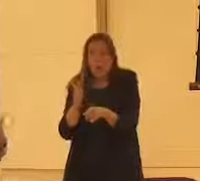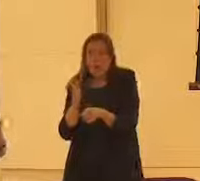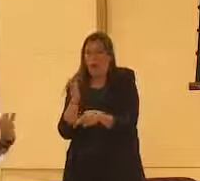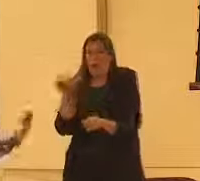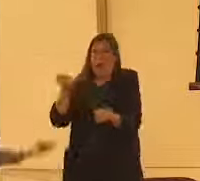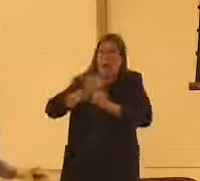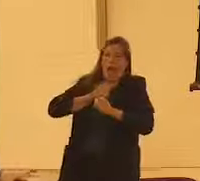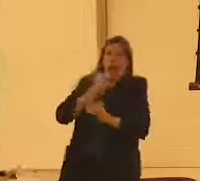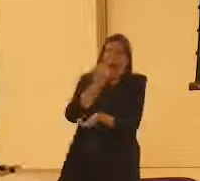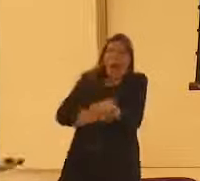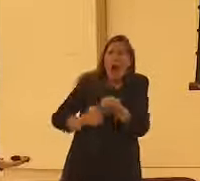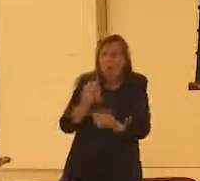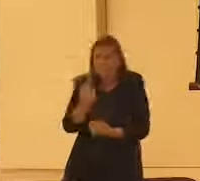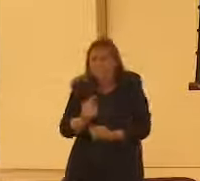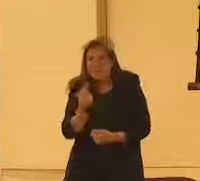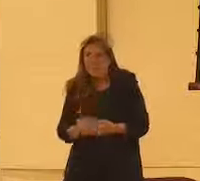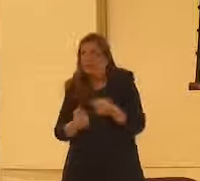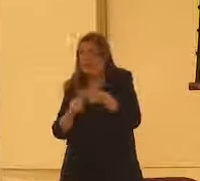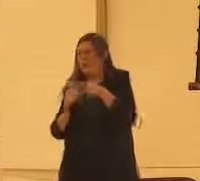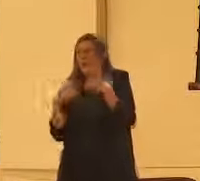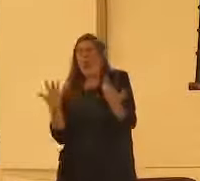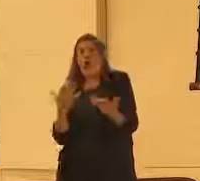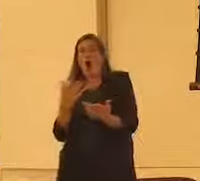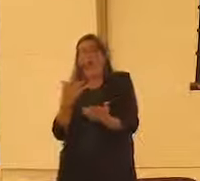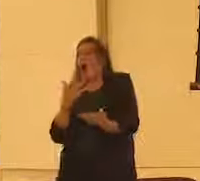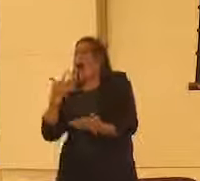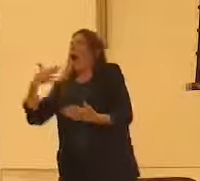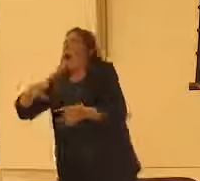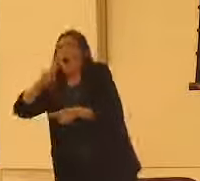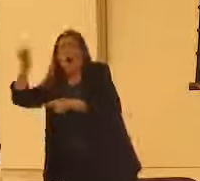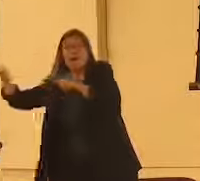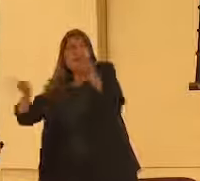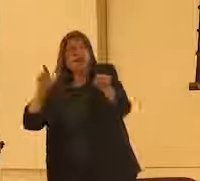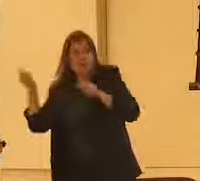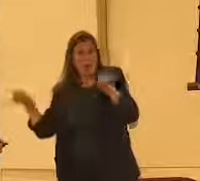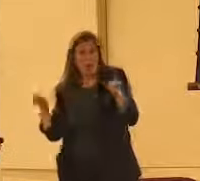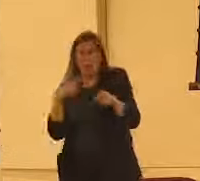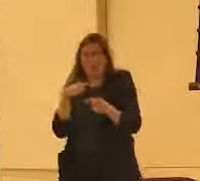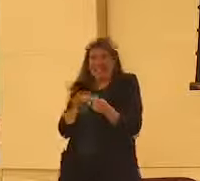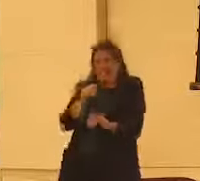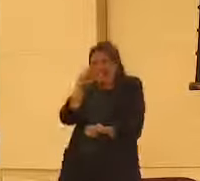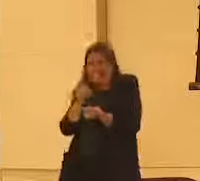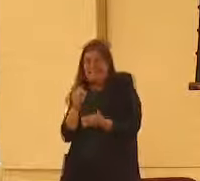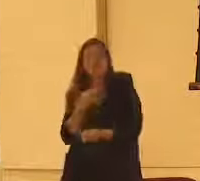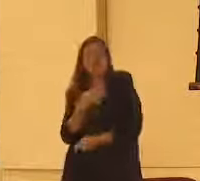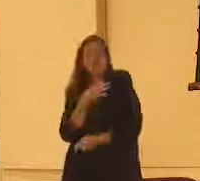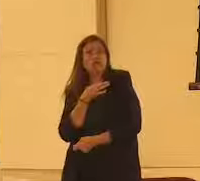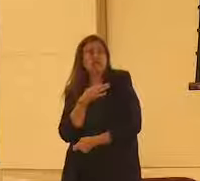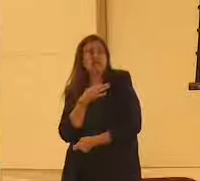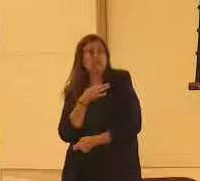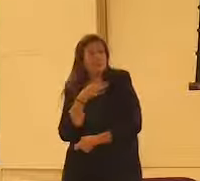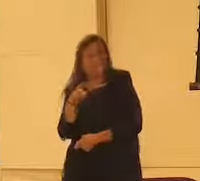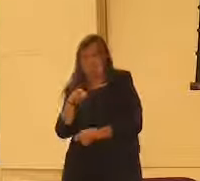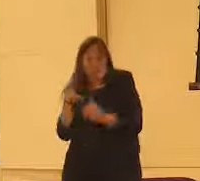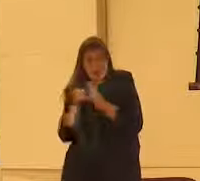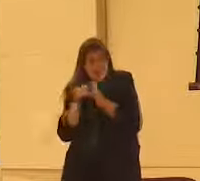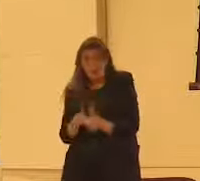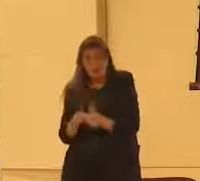get into difficulty, whatever, and how we mitigate that, is really difficult unless you understand someone's